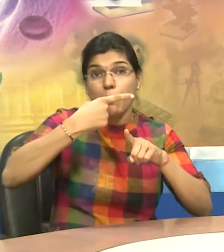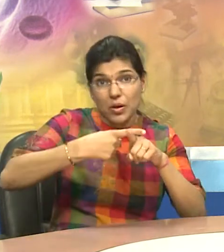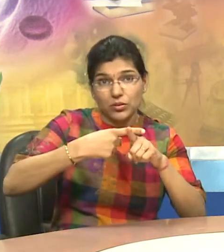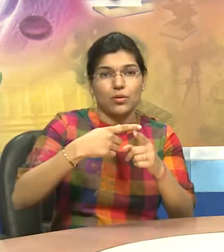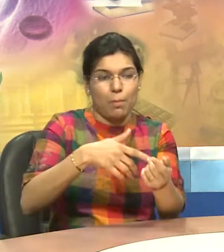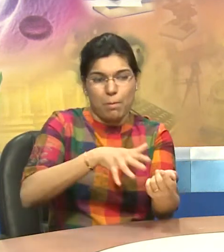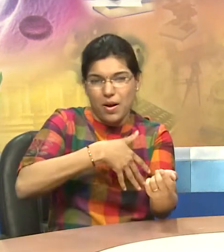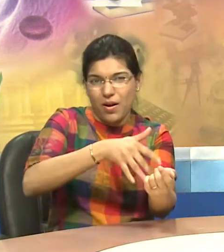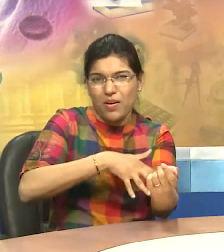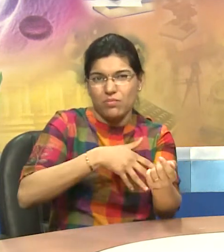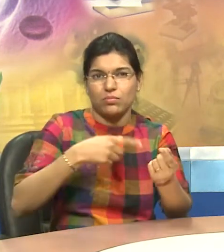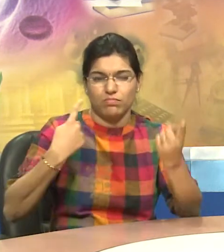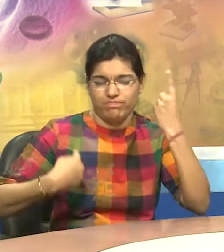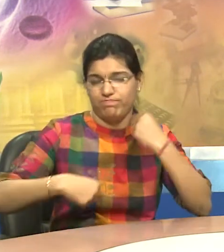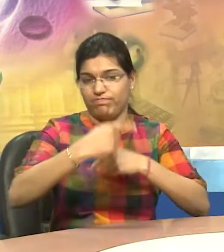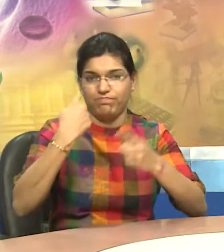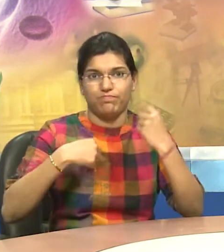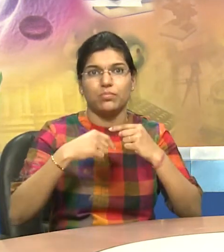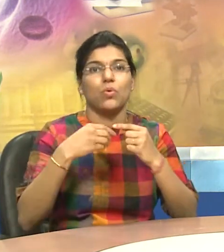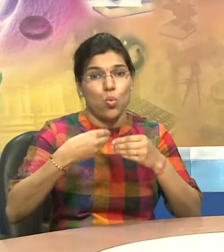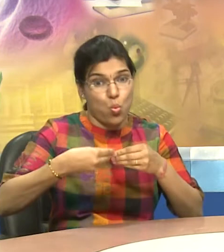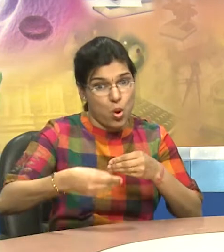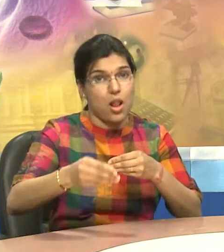easily. Plus, the blood veins